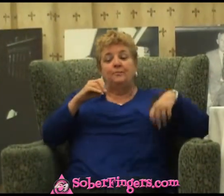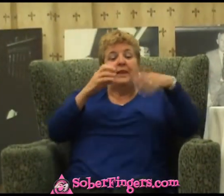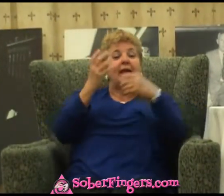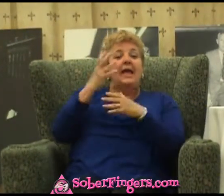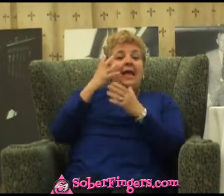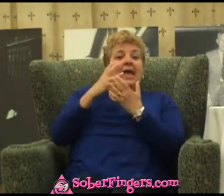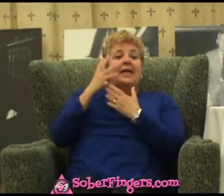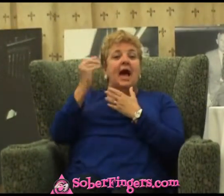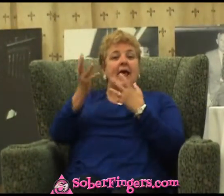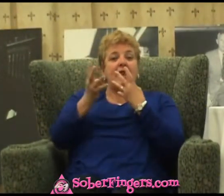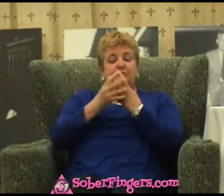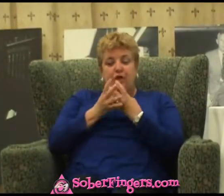very brief.